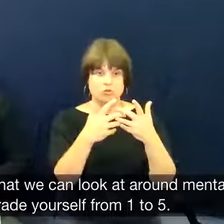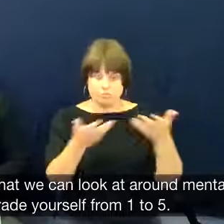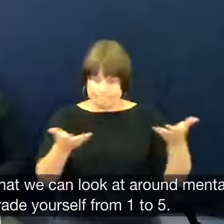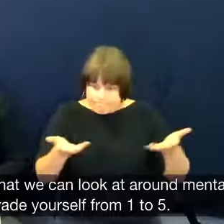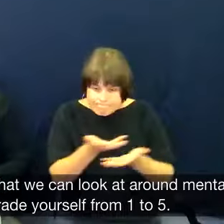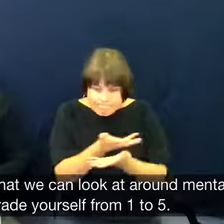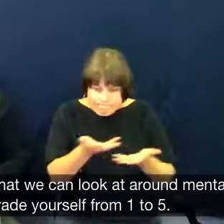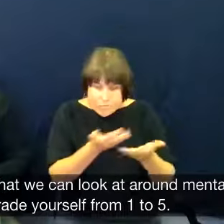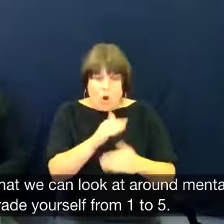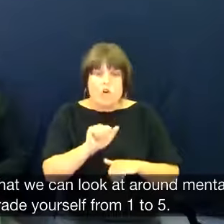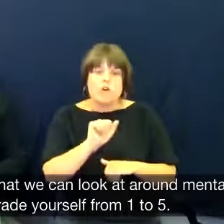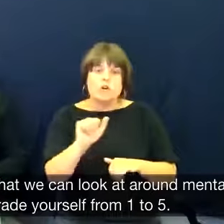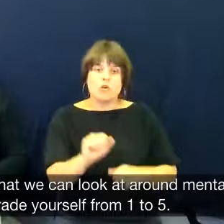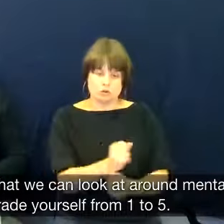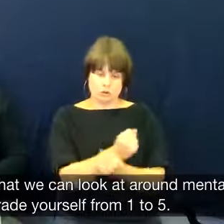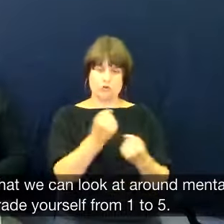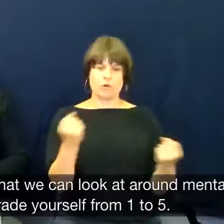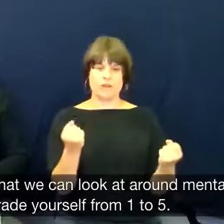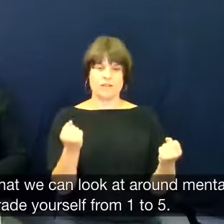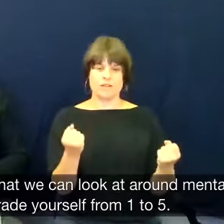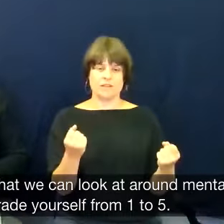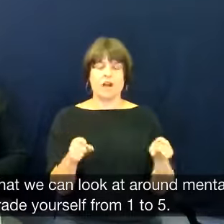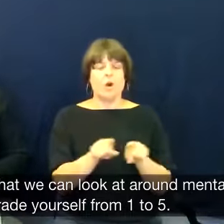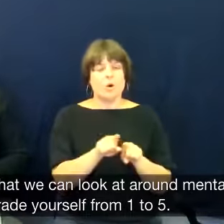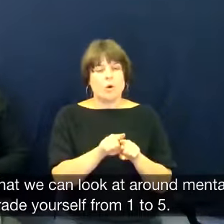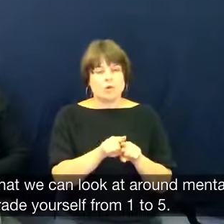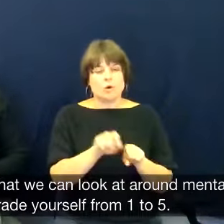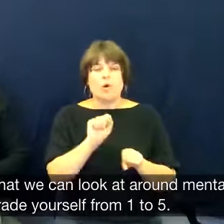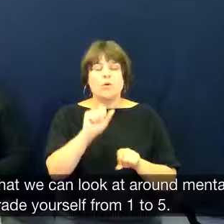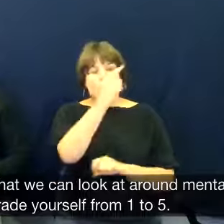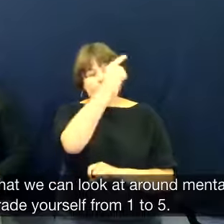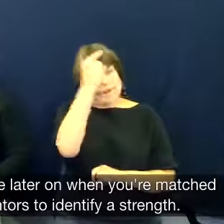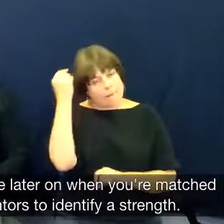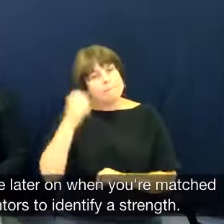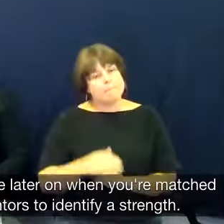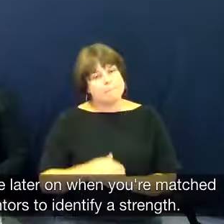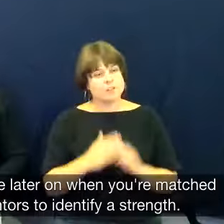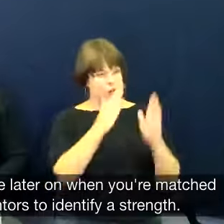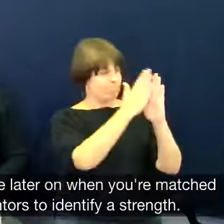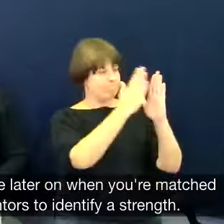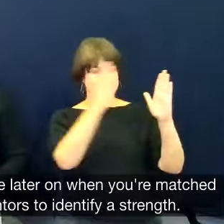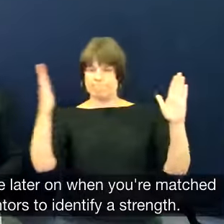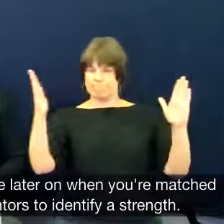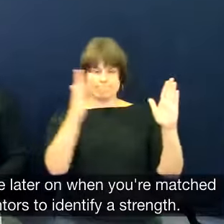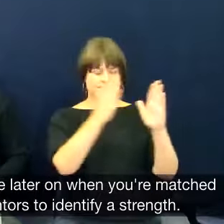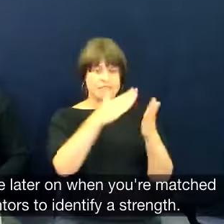strengths. So it's a good way to look at all these